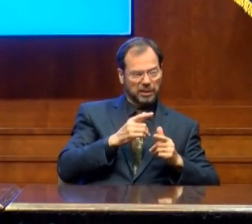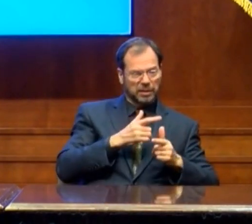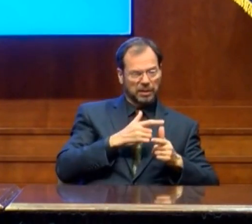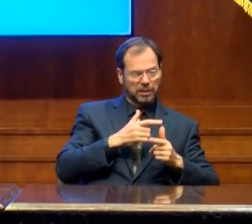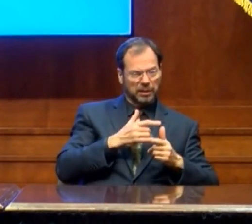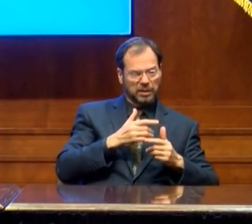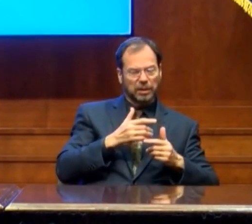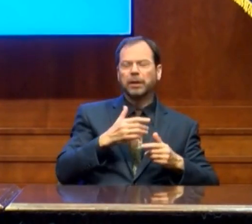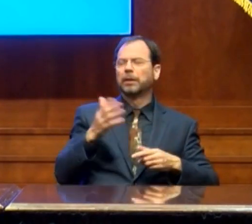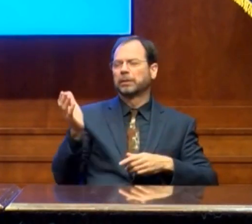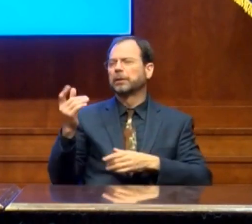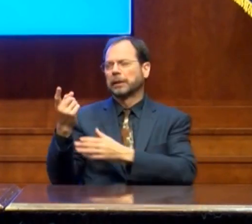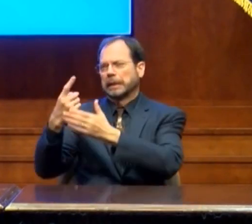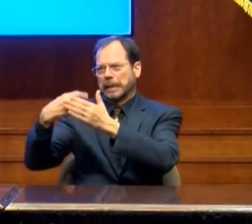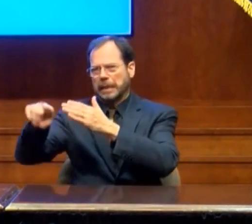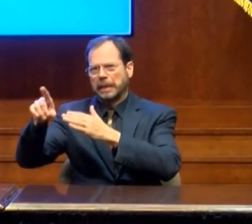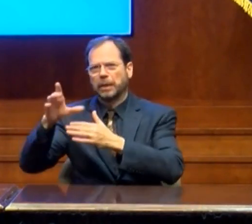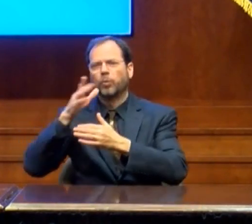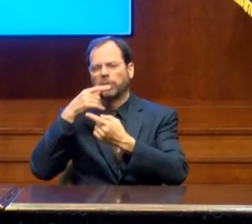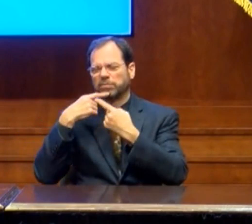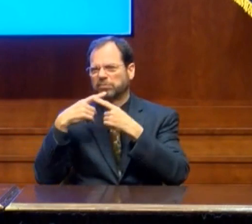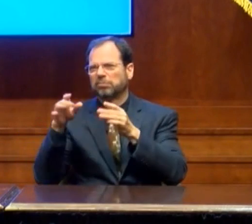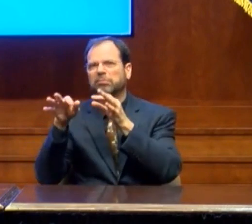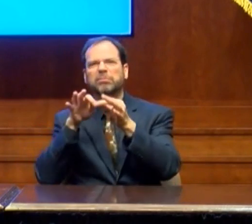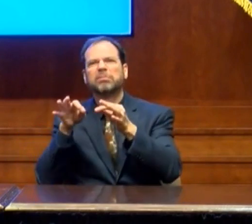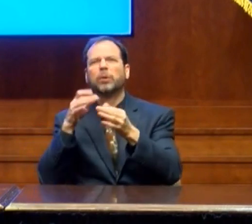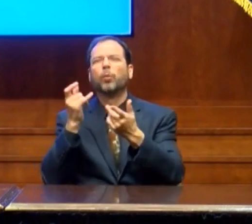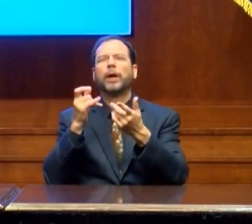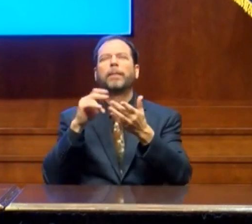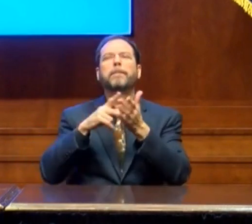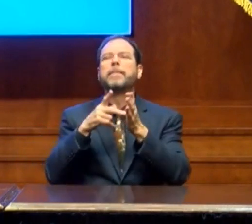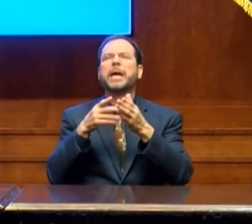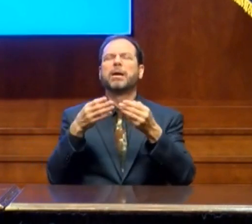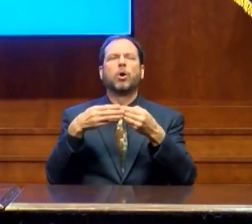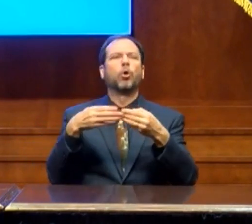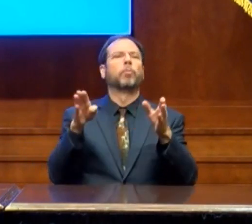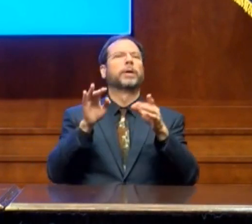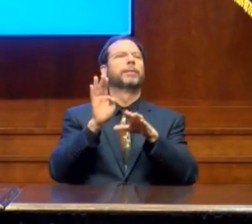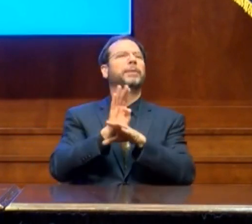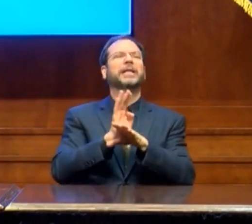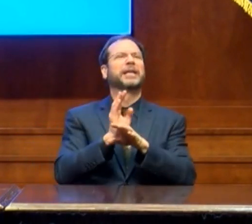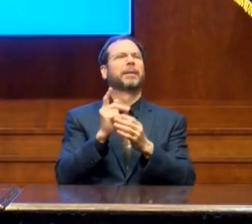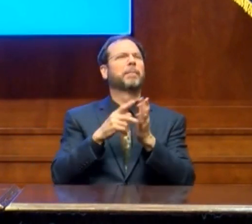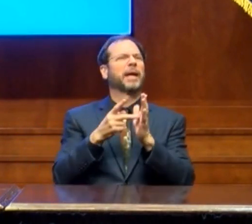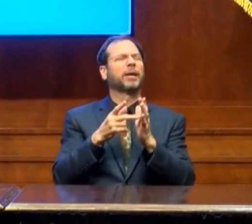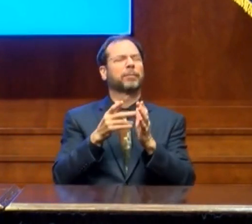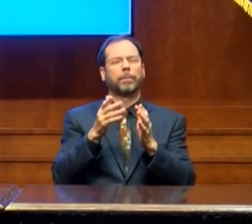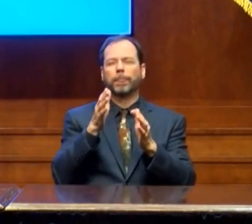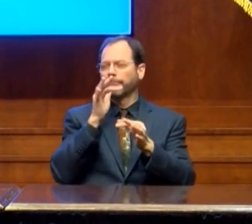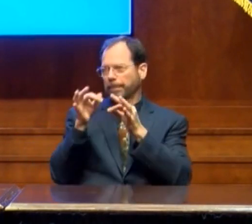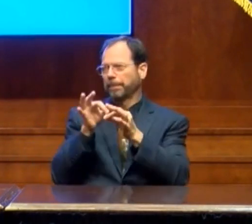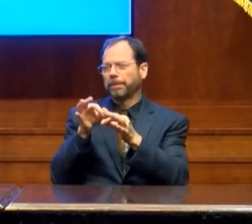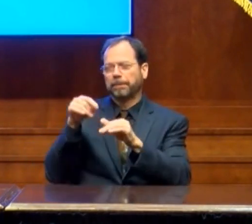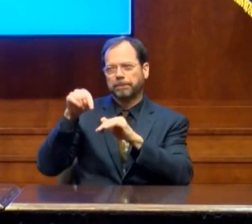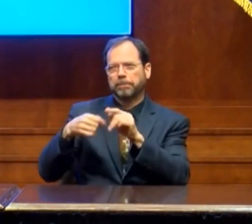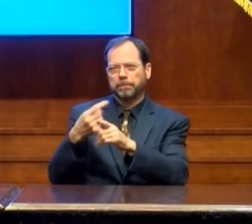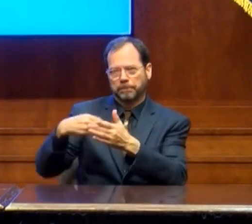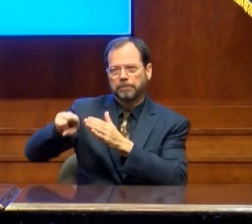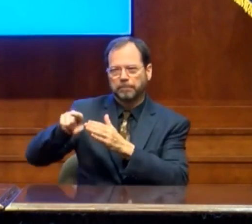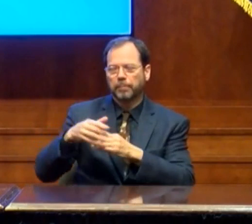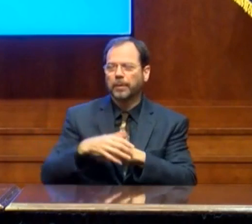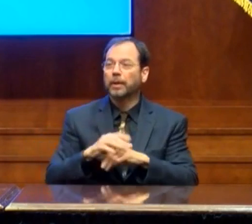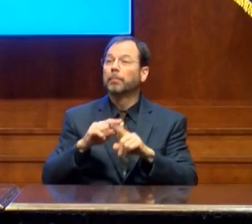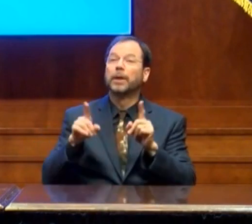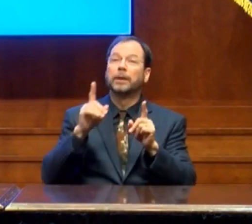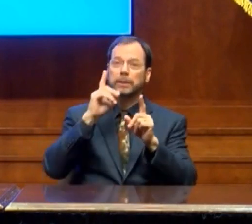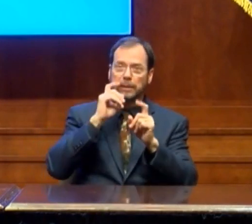will be talking more about that next week when I make my announcement about what opening up looks like. That said, I will